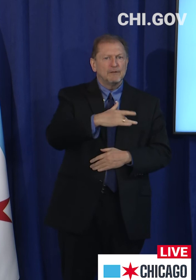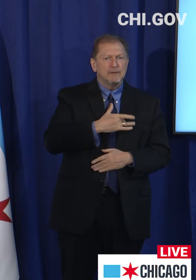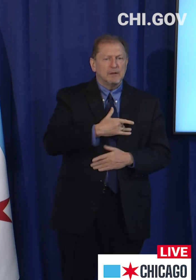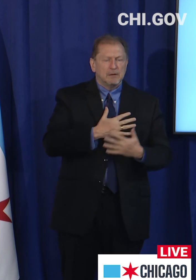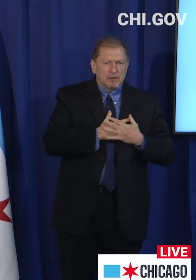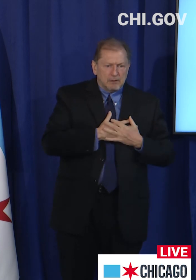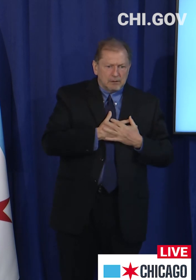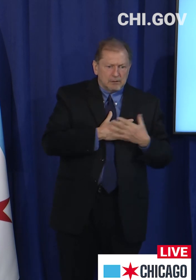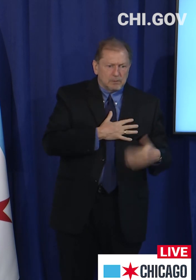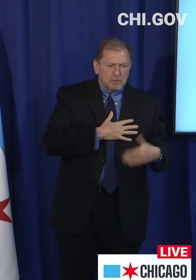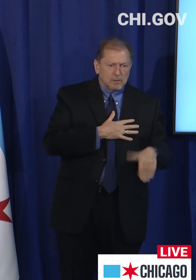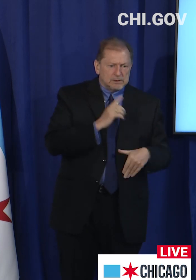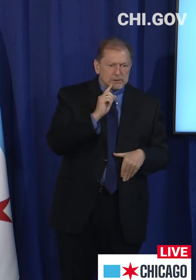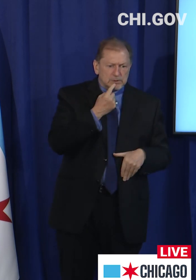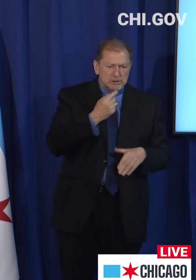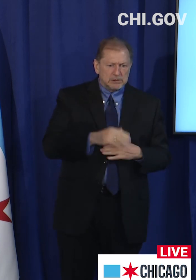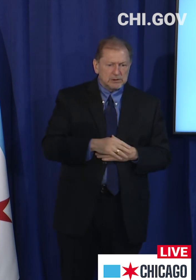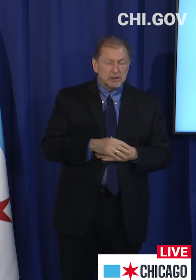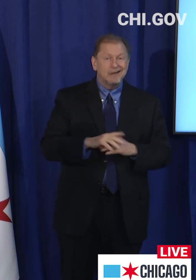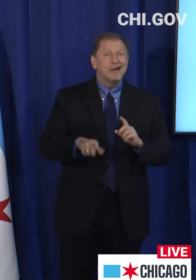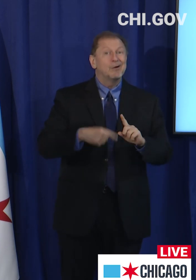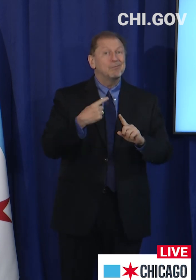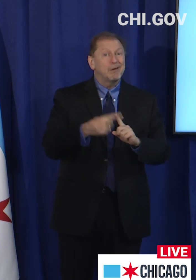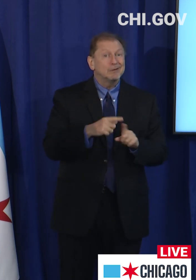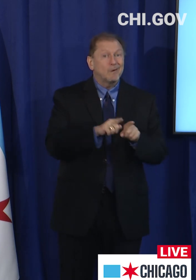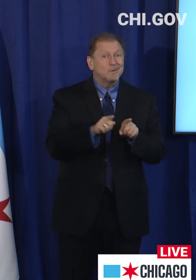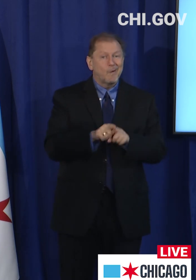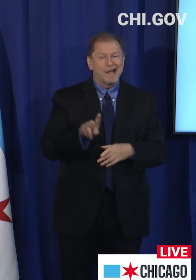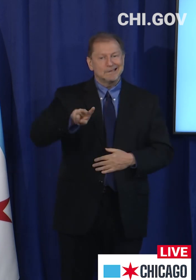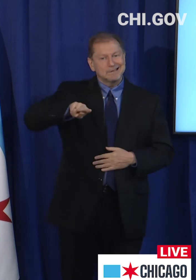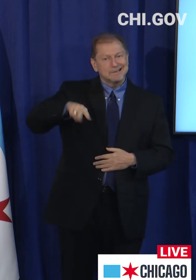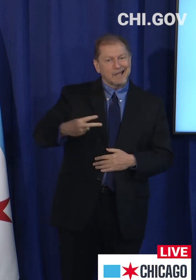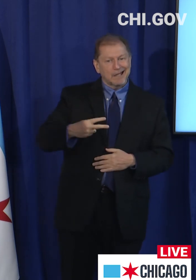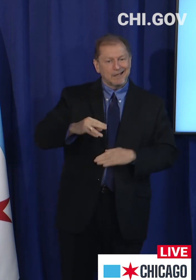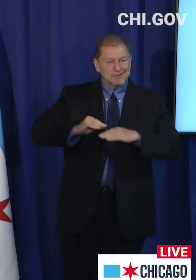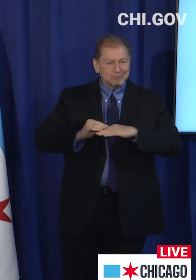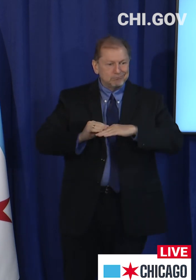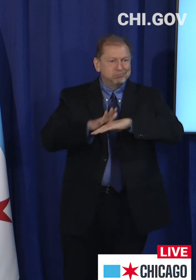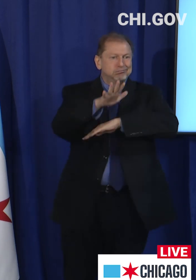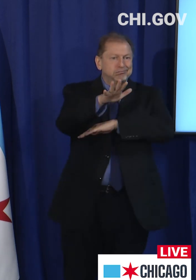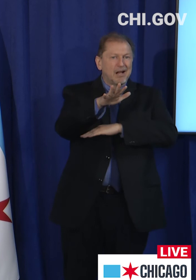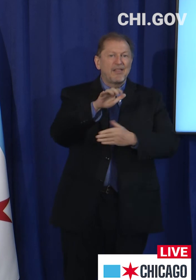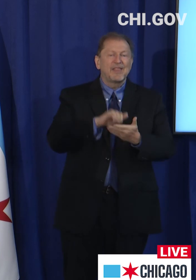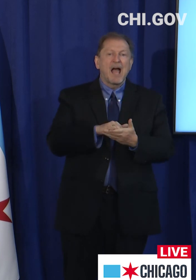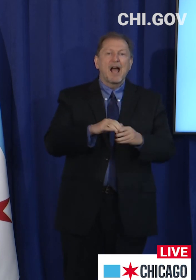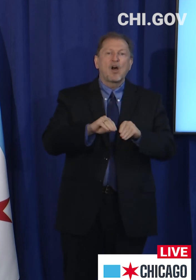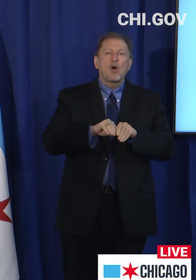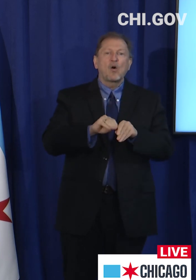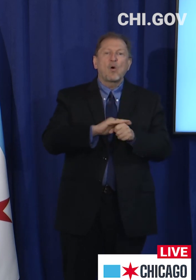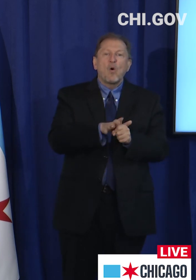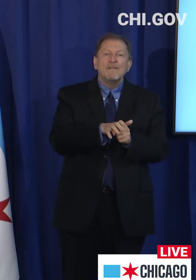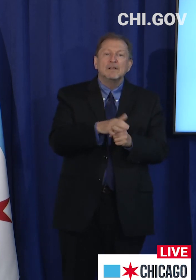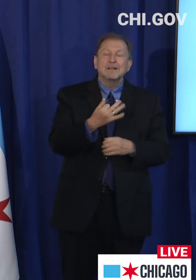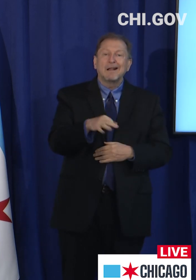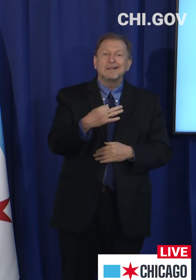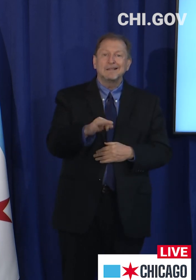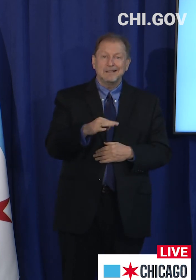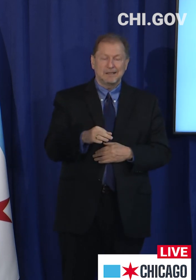impact this second surge of COVID-19 has on our healthcare system and also on individual